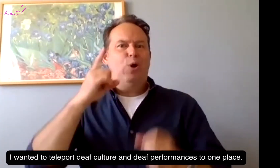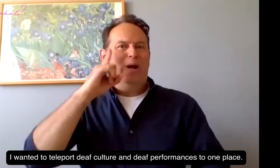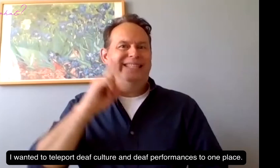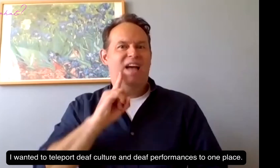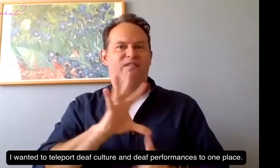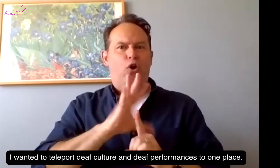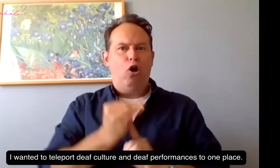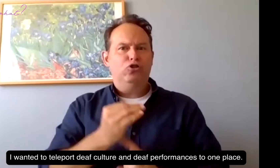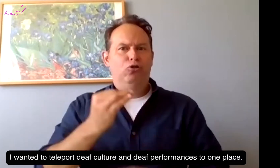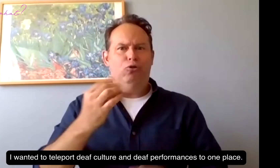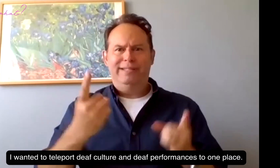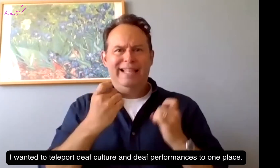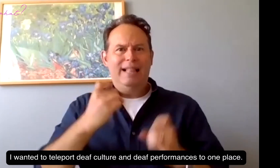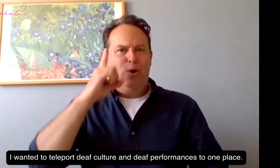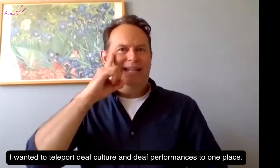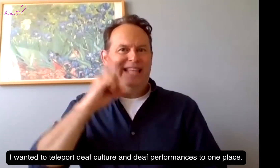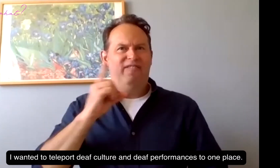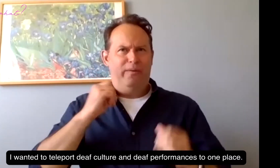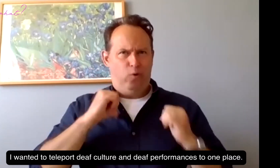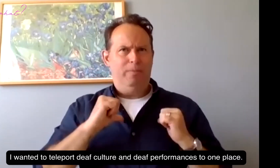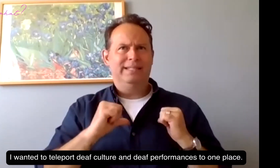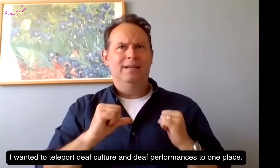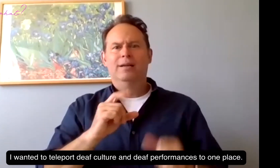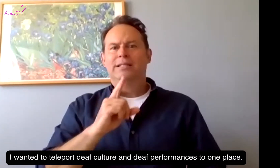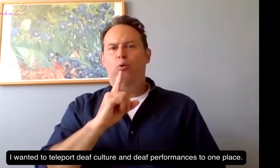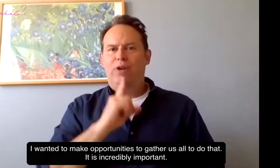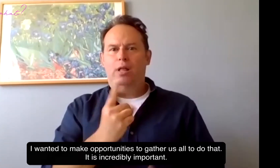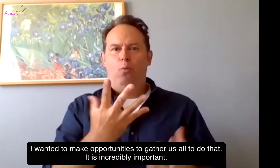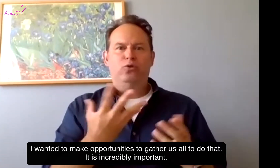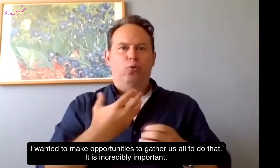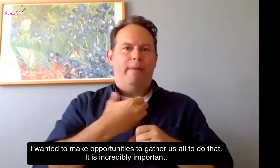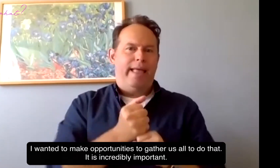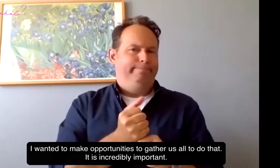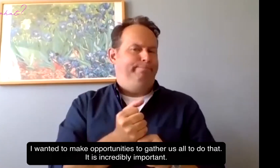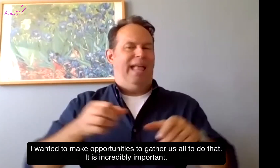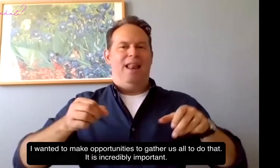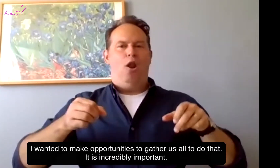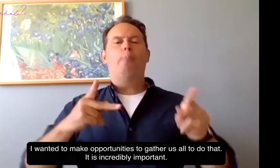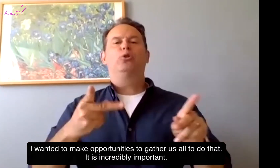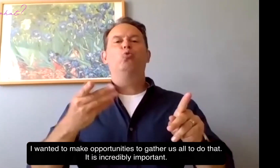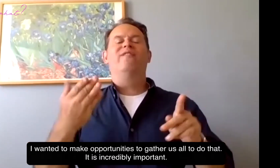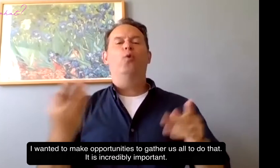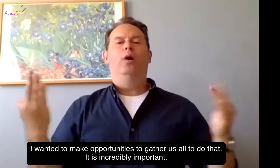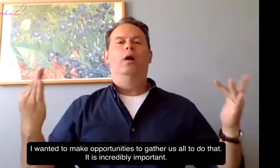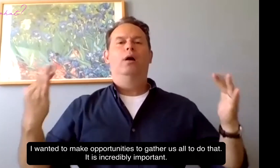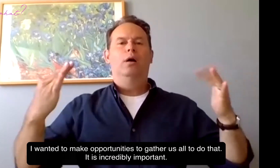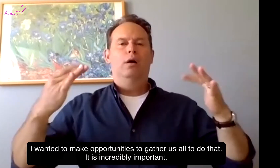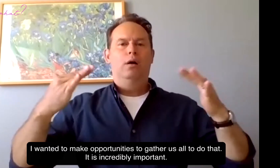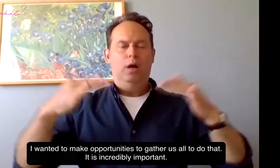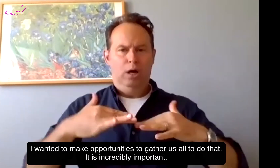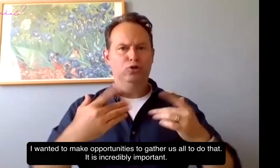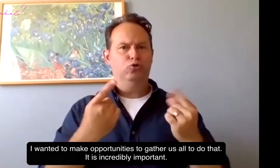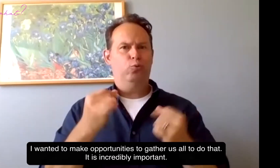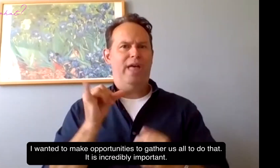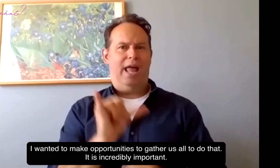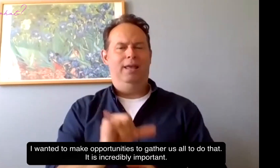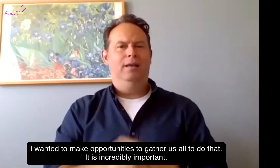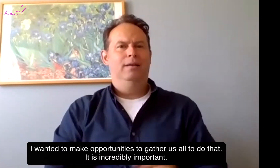teleport deaf culture and deaf performances to one place. I wanted to make opportunities to gather us all to do that.